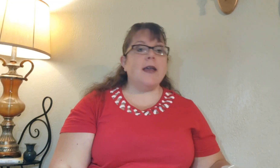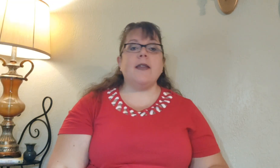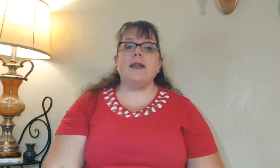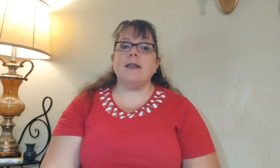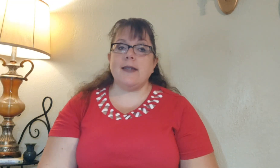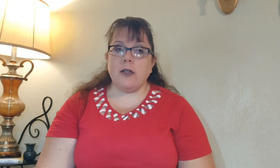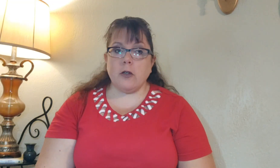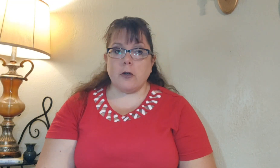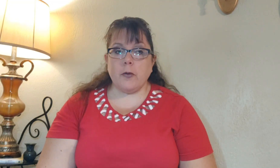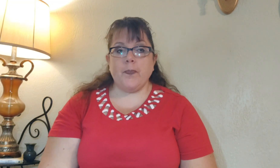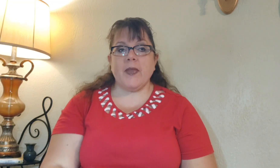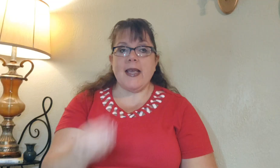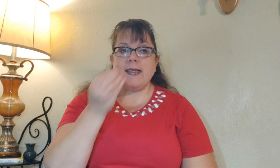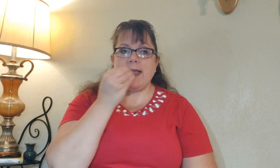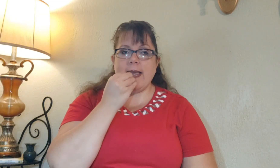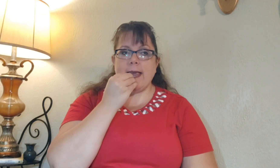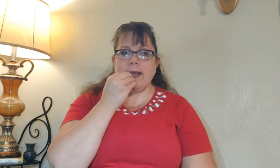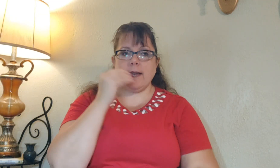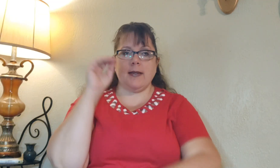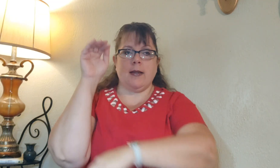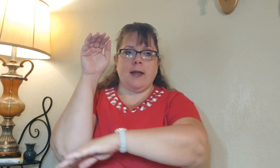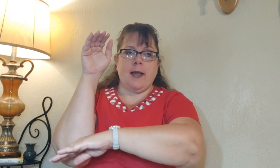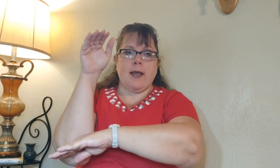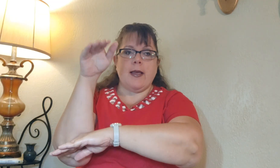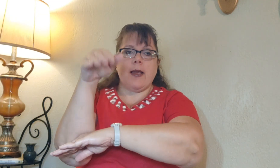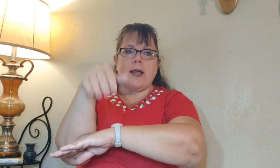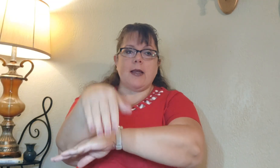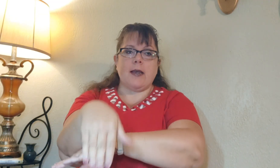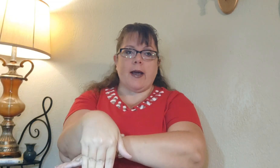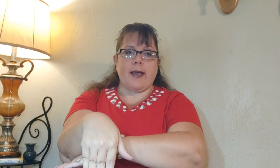and then dinner is eat and night.